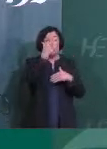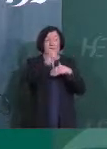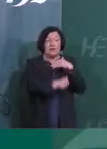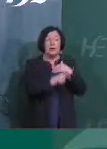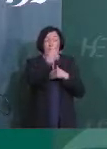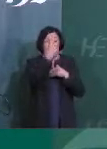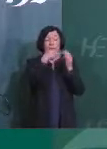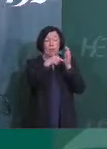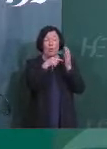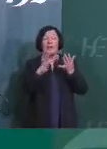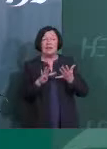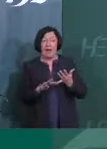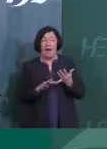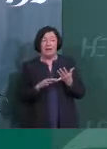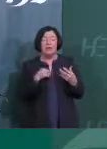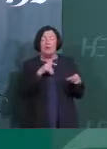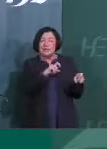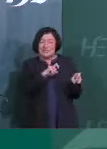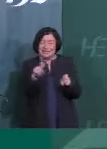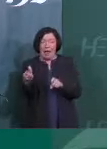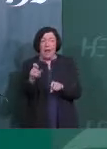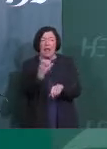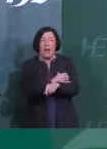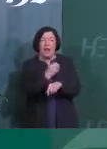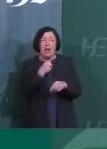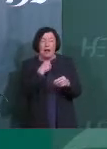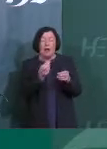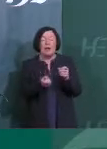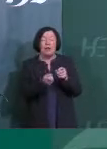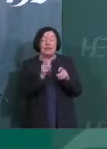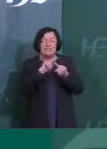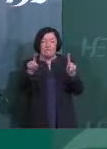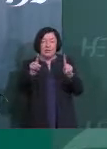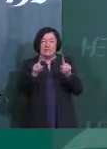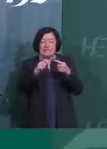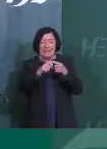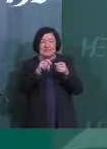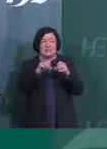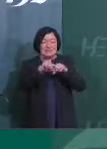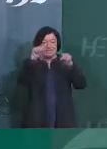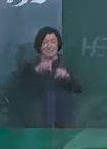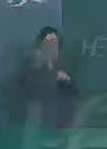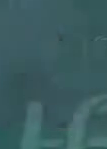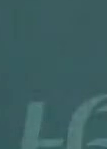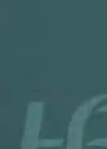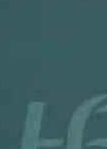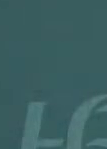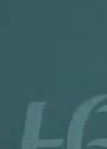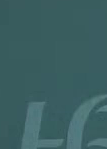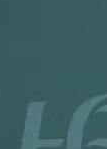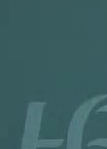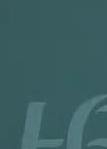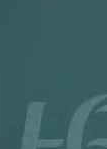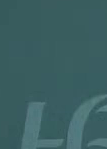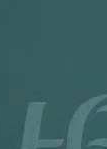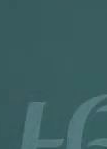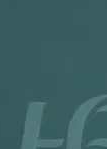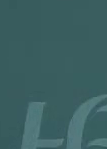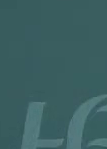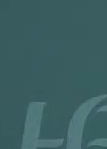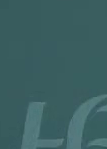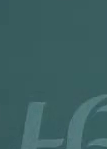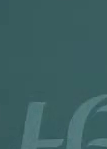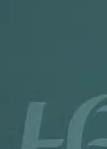1.9. We still continue with our pop-up testing system, and they are operating at the moment in a number of sites,